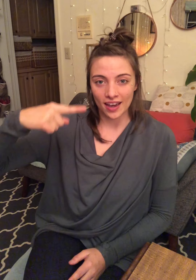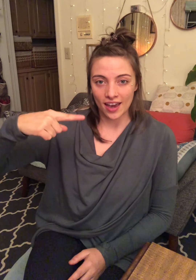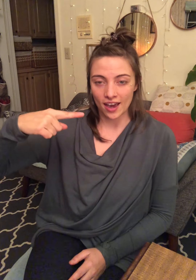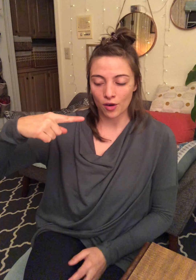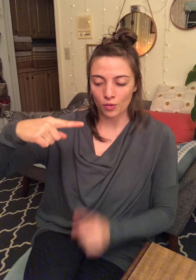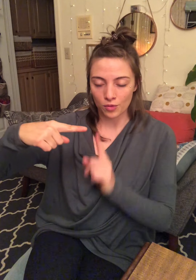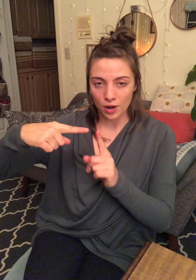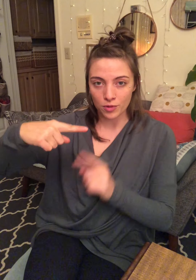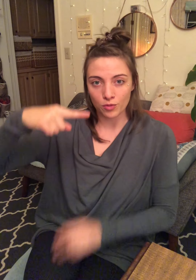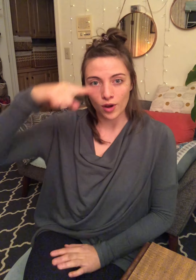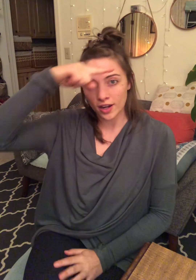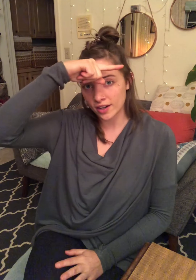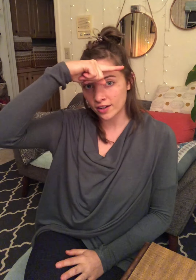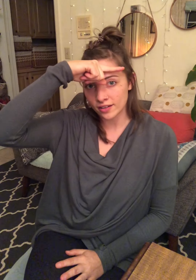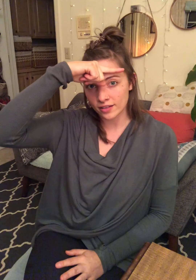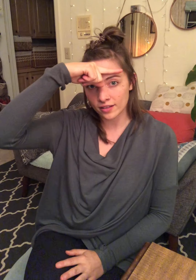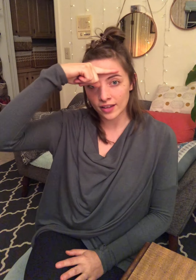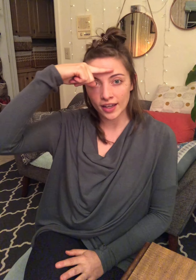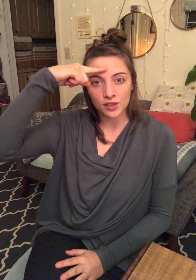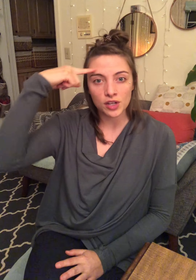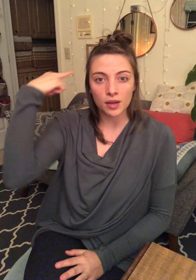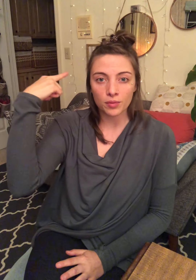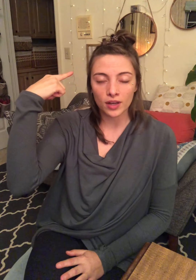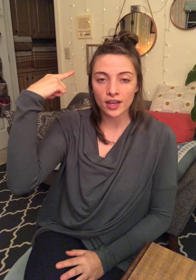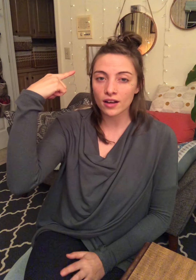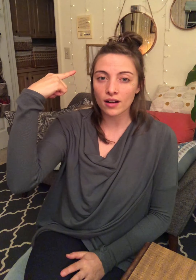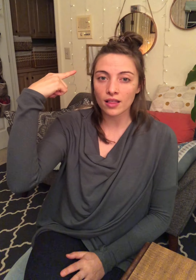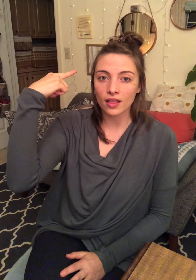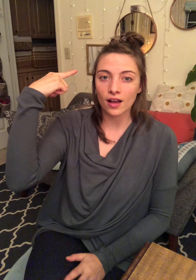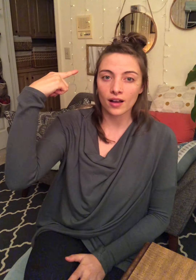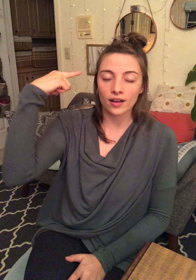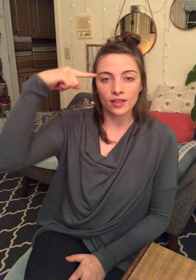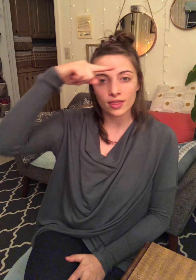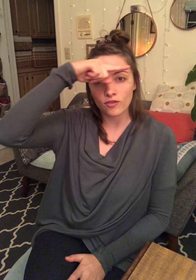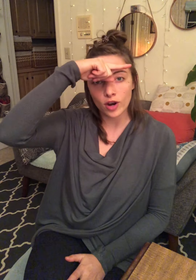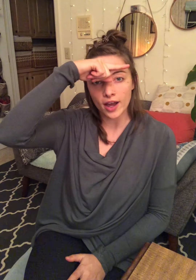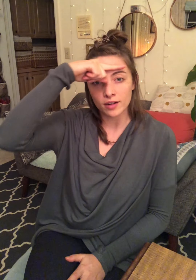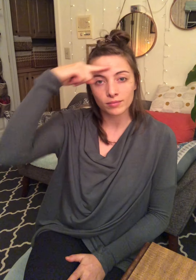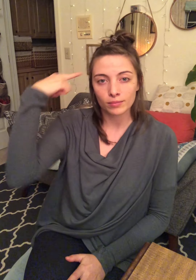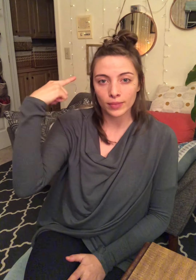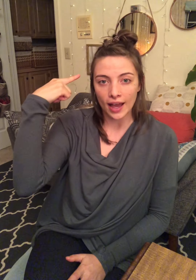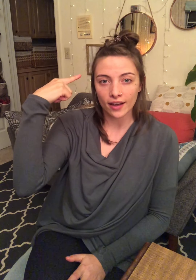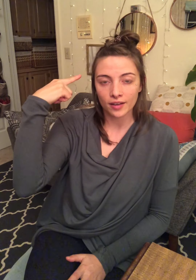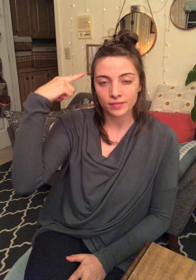a number 1 hand shape here along the forehead. Black.